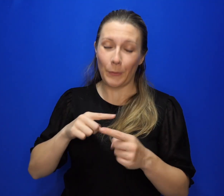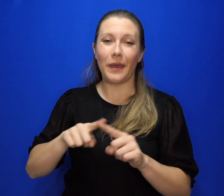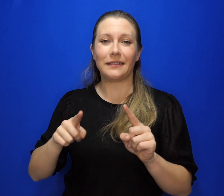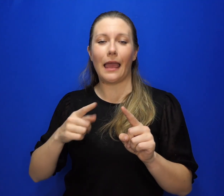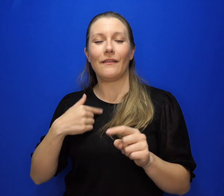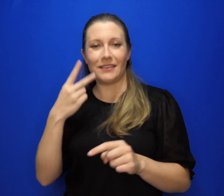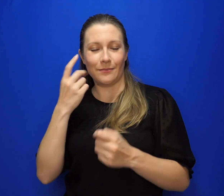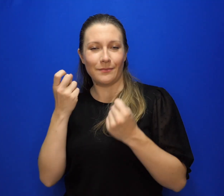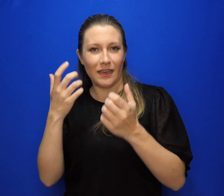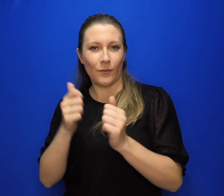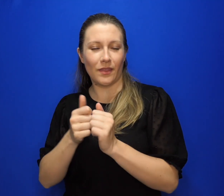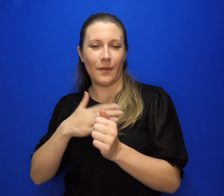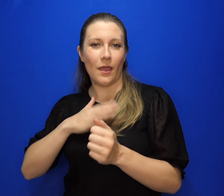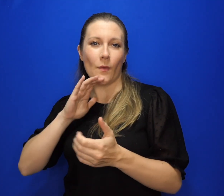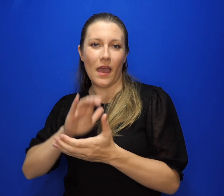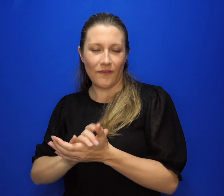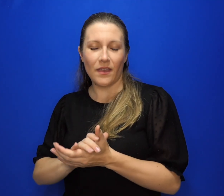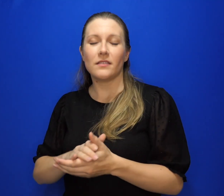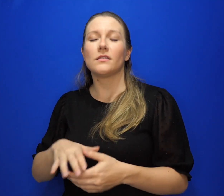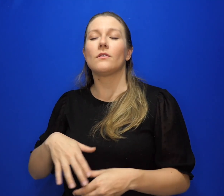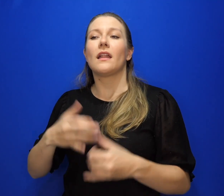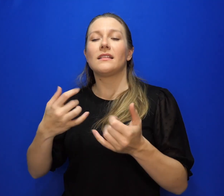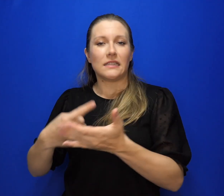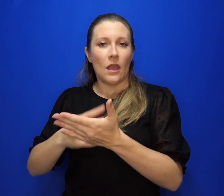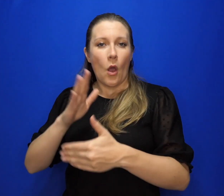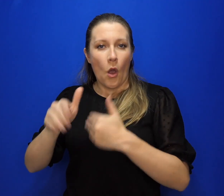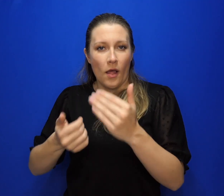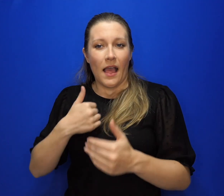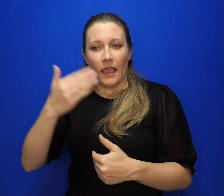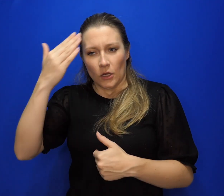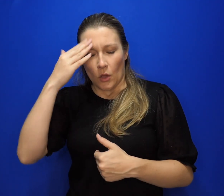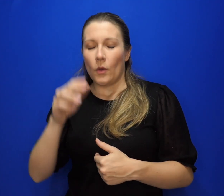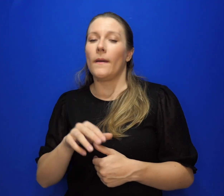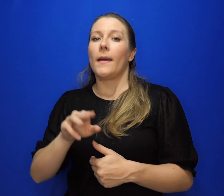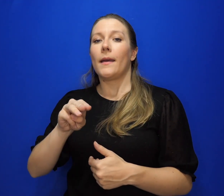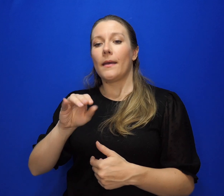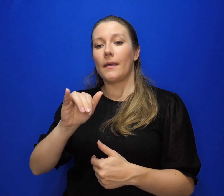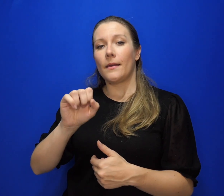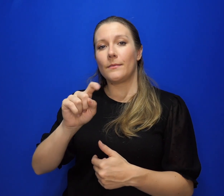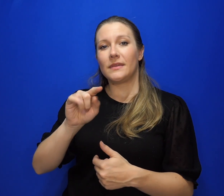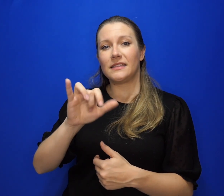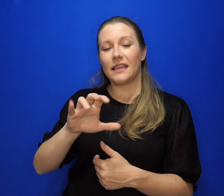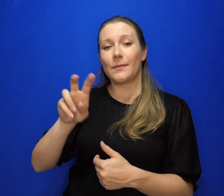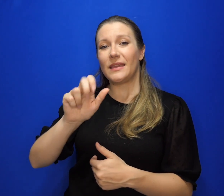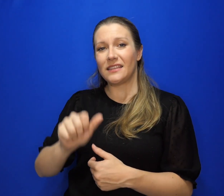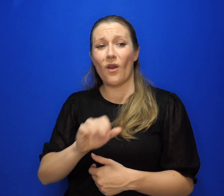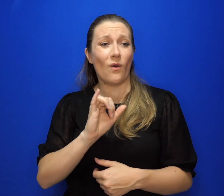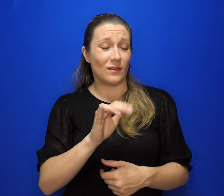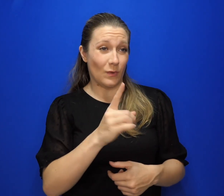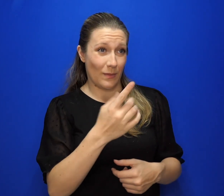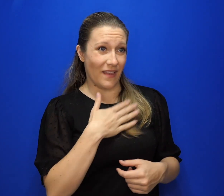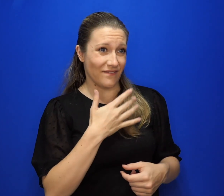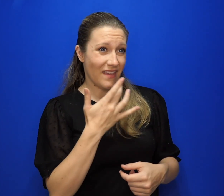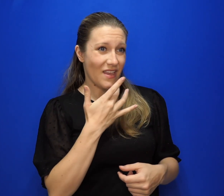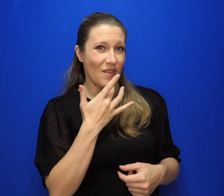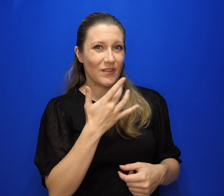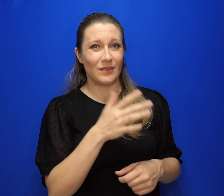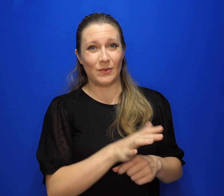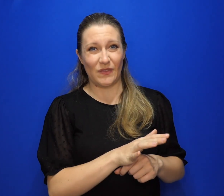know. She was in Mystic Pizza. Oh, that's one of my favorite old movies. There's the one where she's the hooker. That